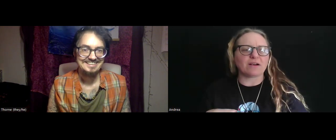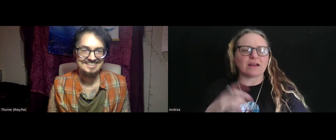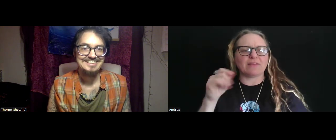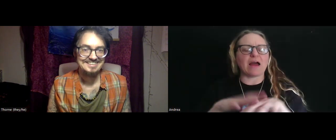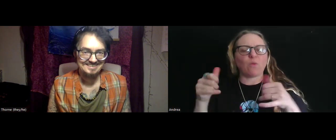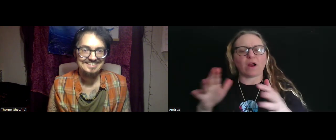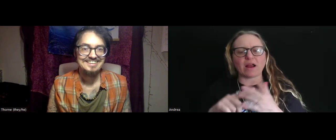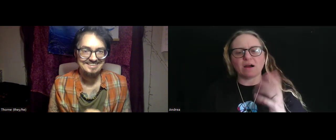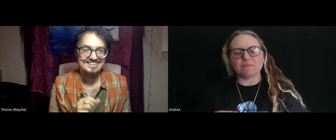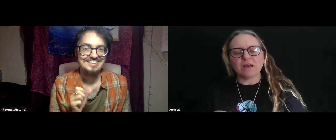in that way.